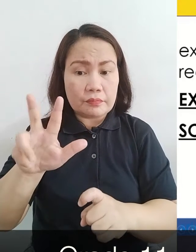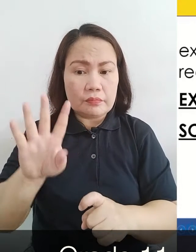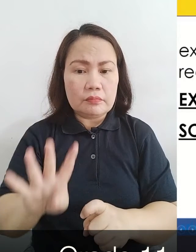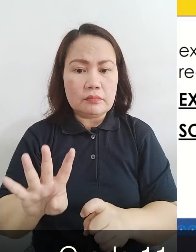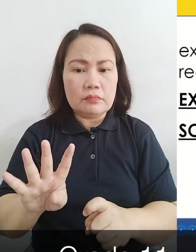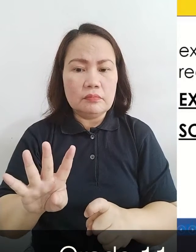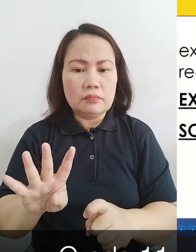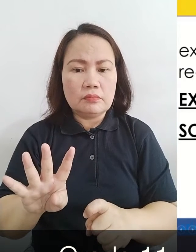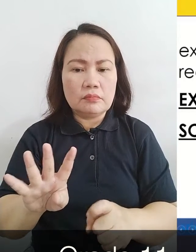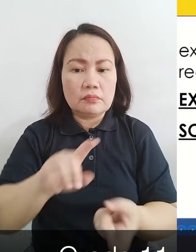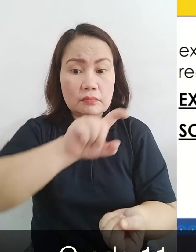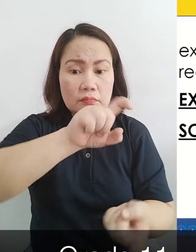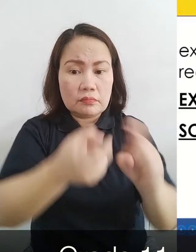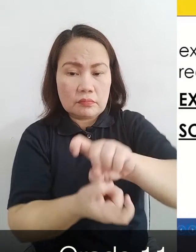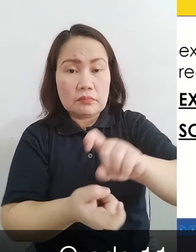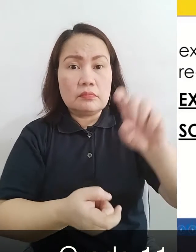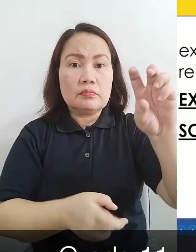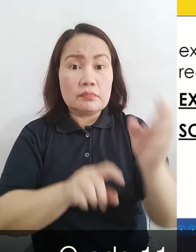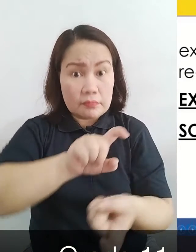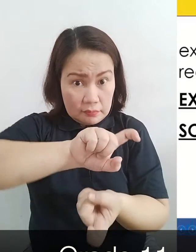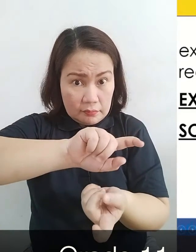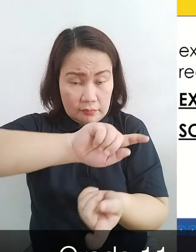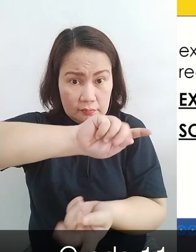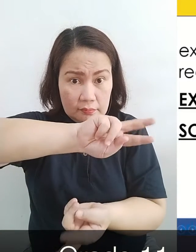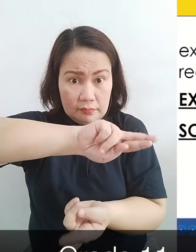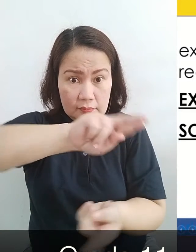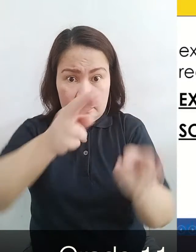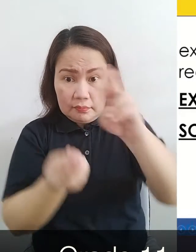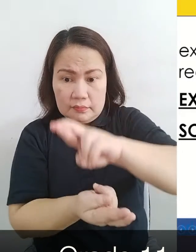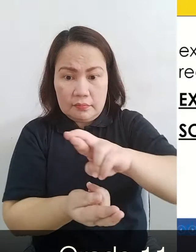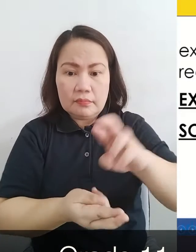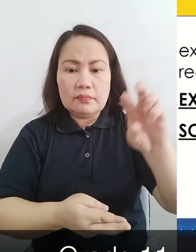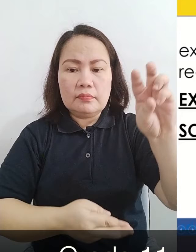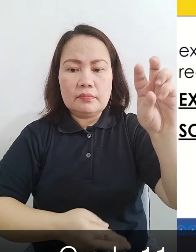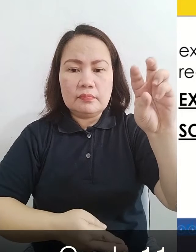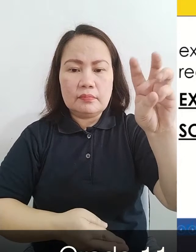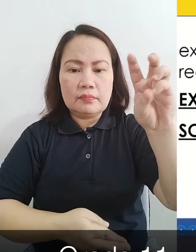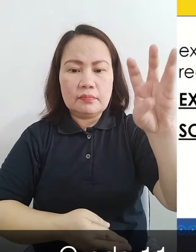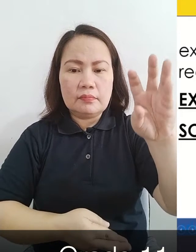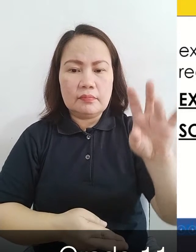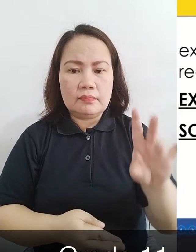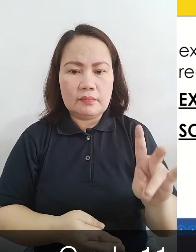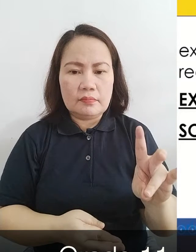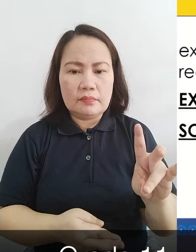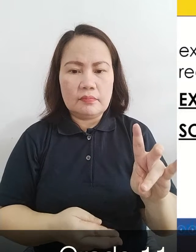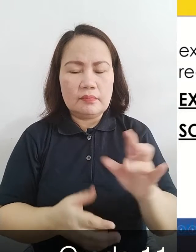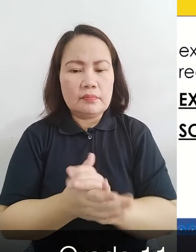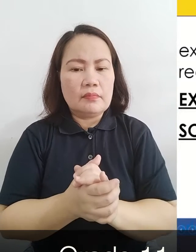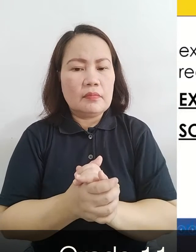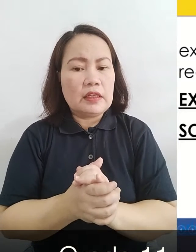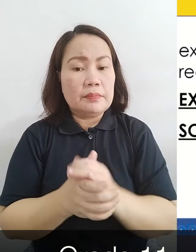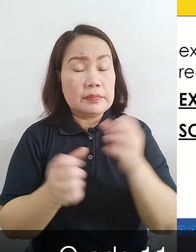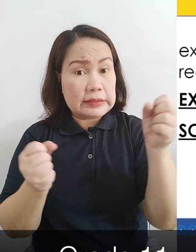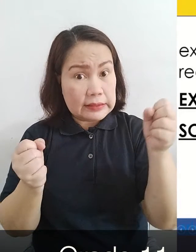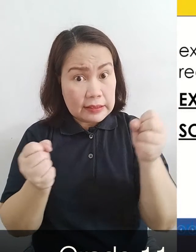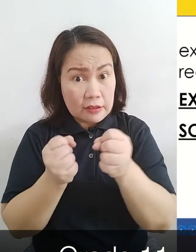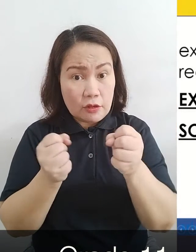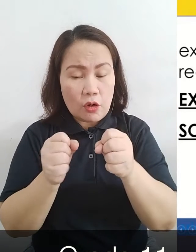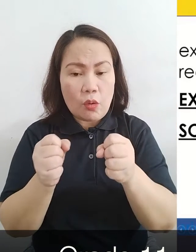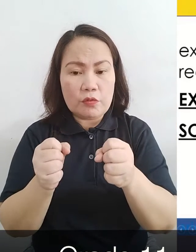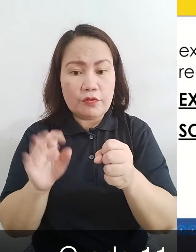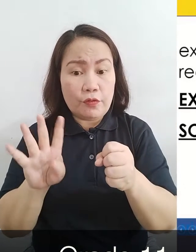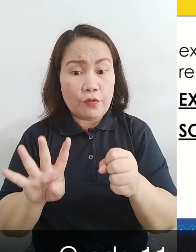7. So, 16 sa kasi 4, pwede natin i-get the lowest term, no? That